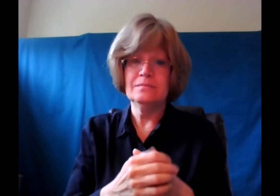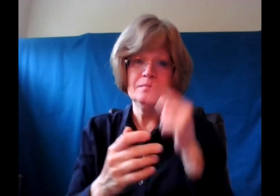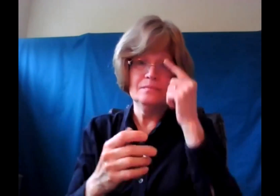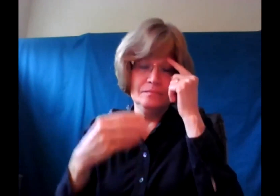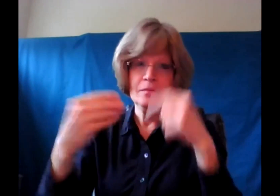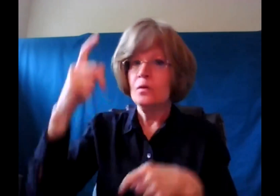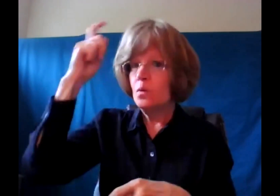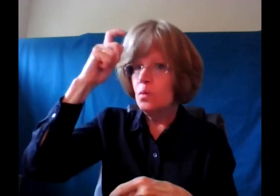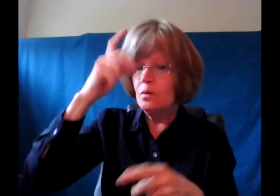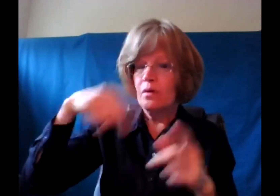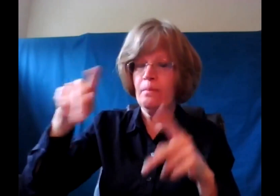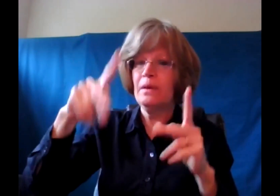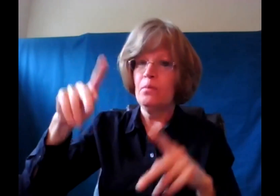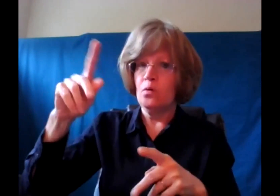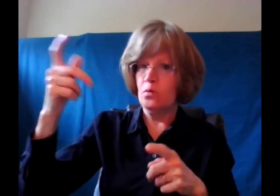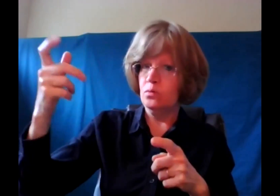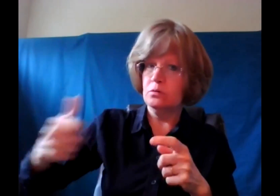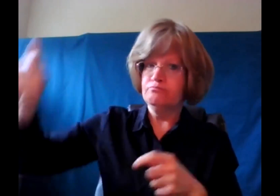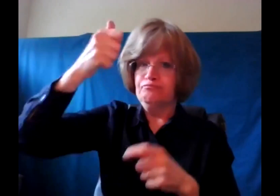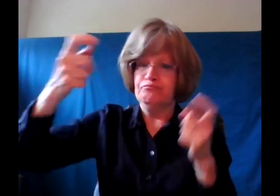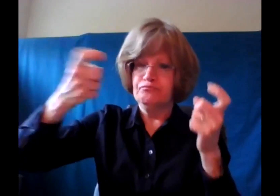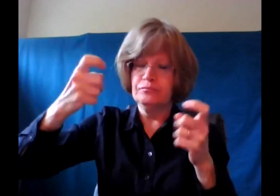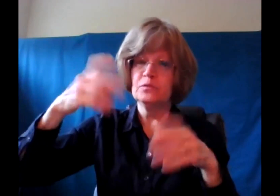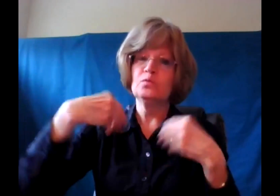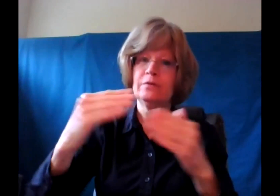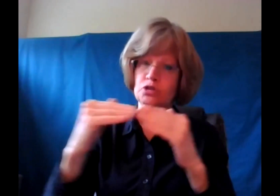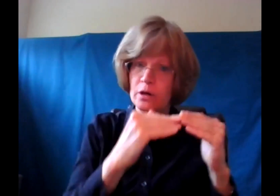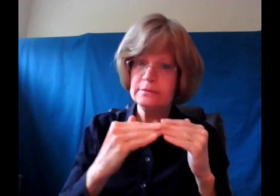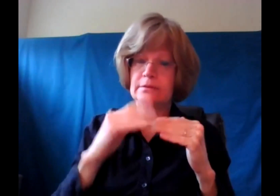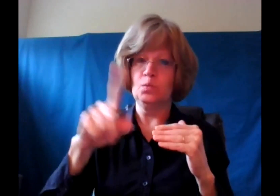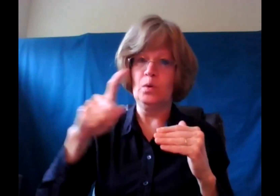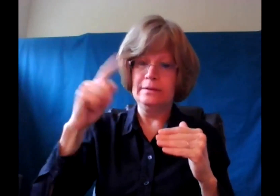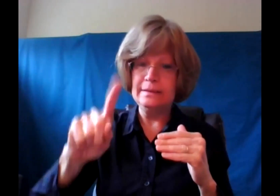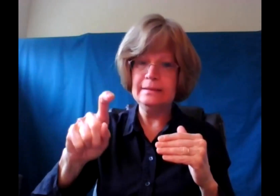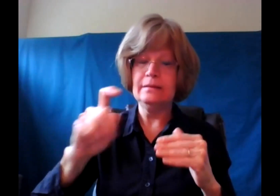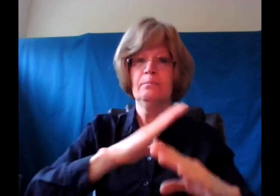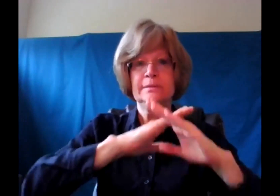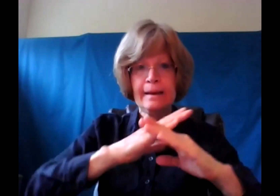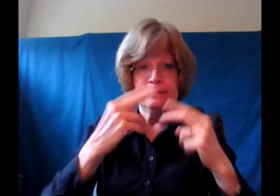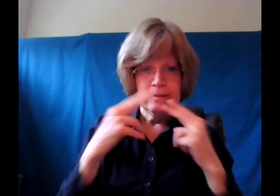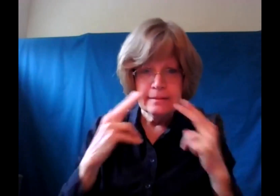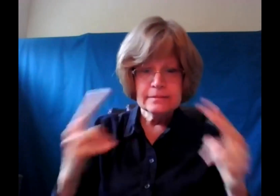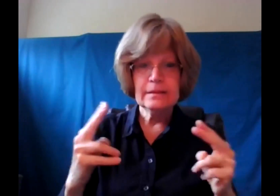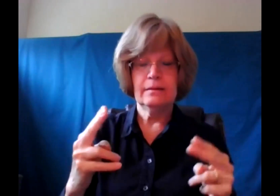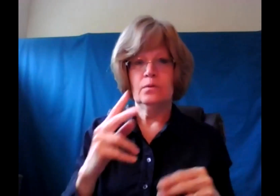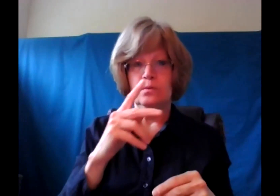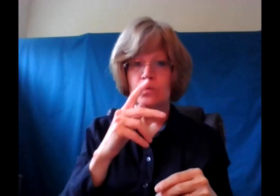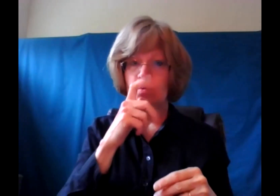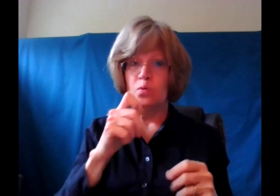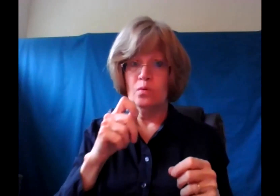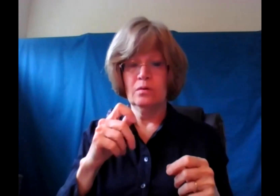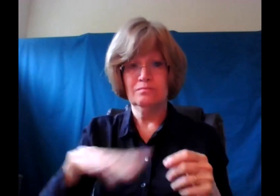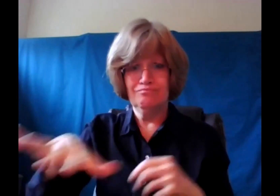Grant wisdom to those in authority to administer justice where it is due, and protection for the innocent who are in harm's